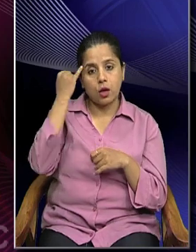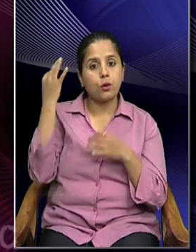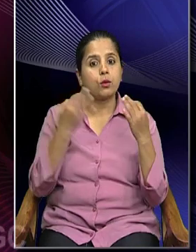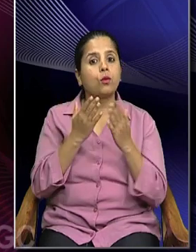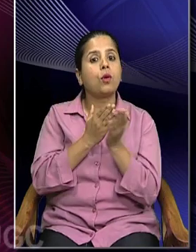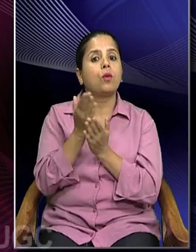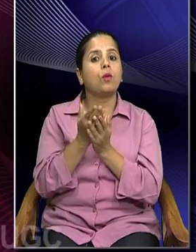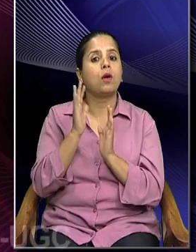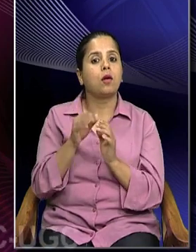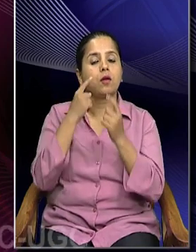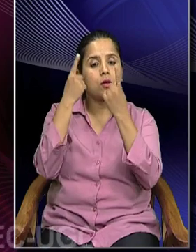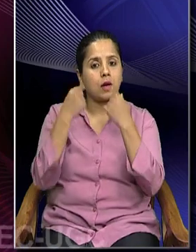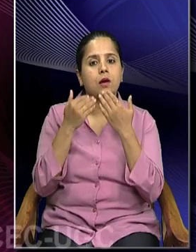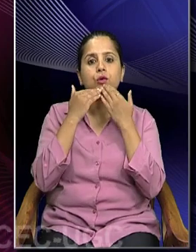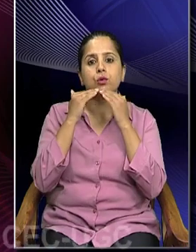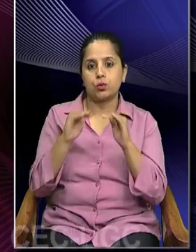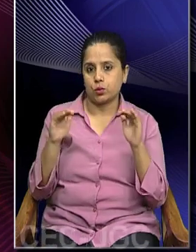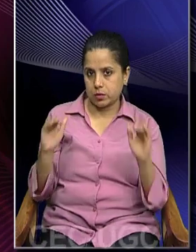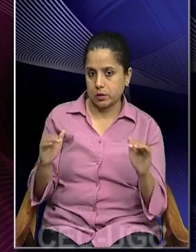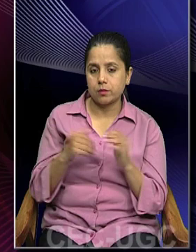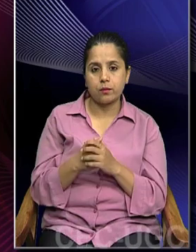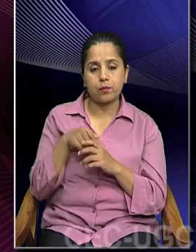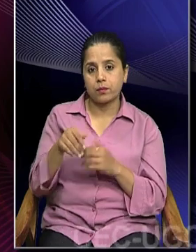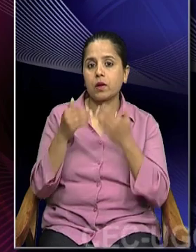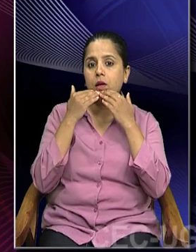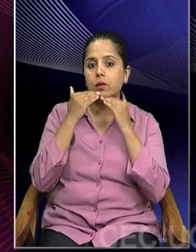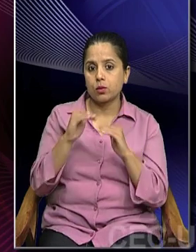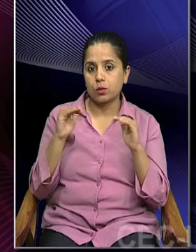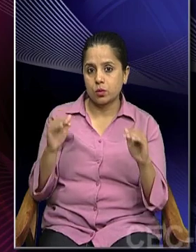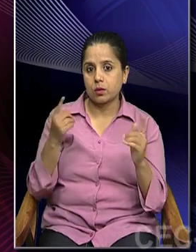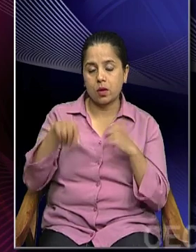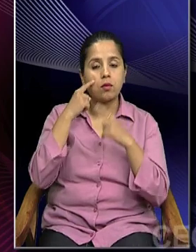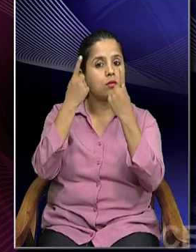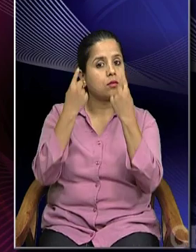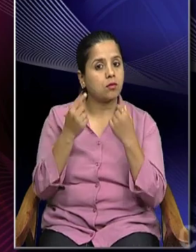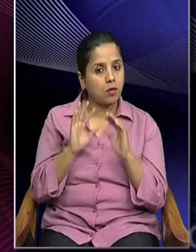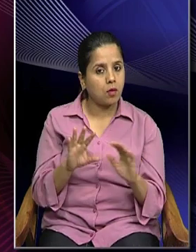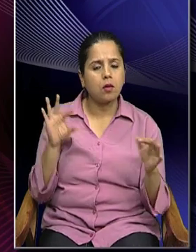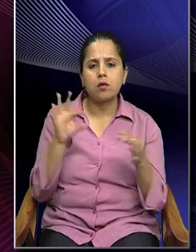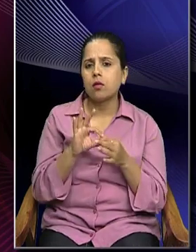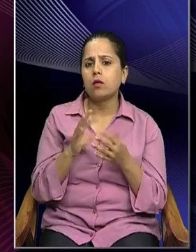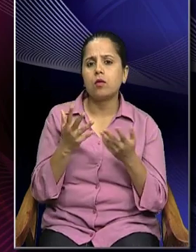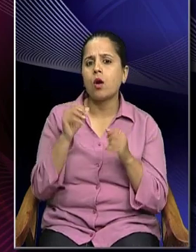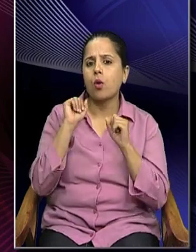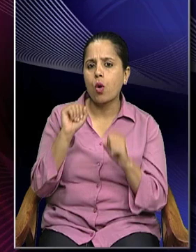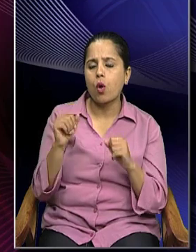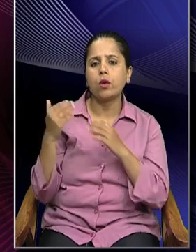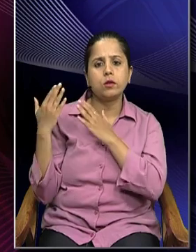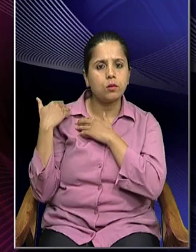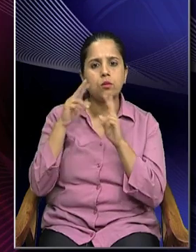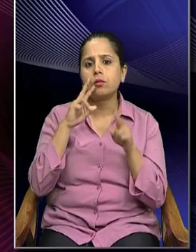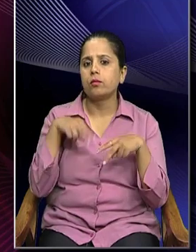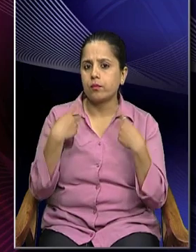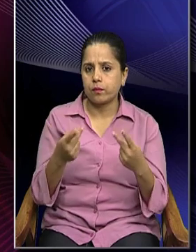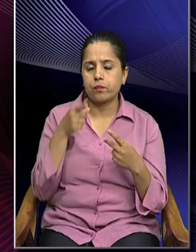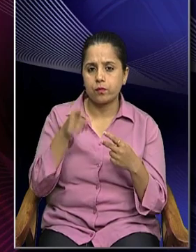way of assessing the students. The students are assessed based on their responses